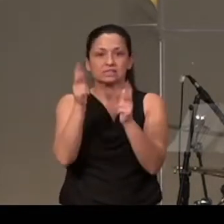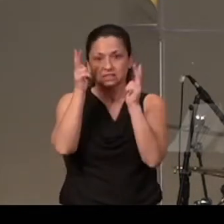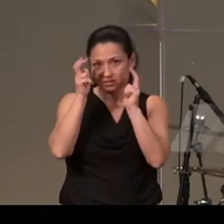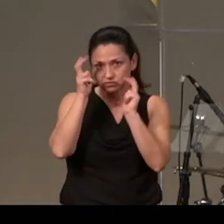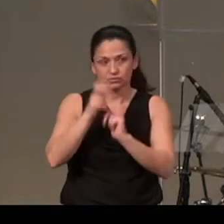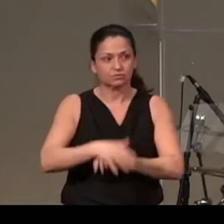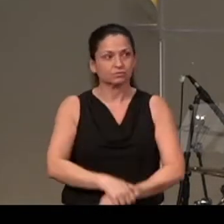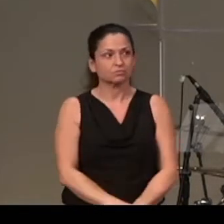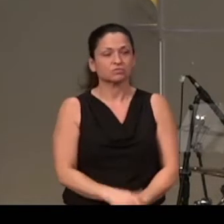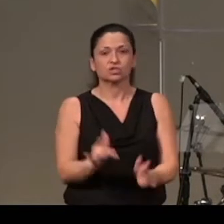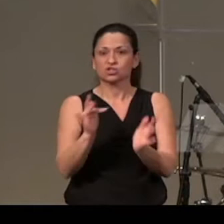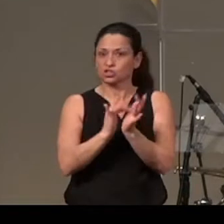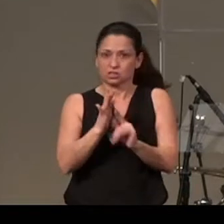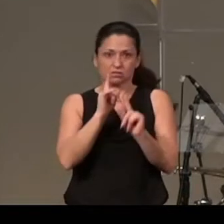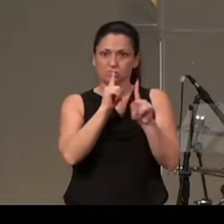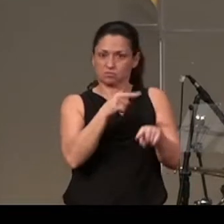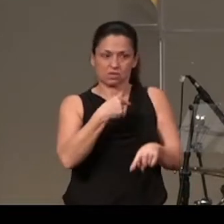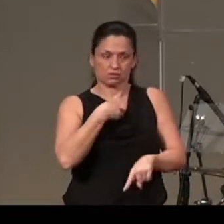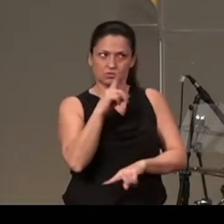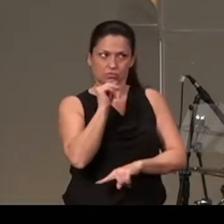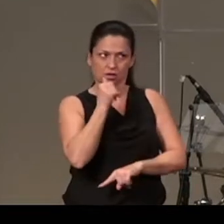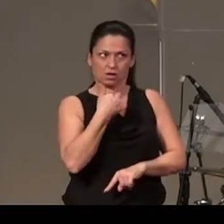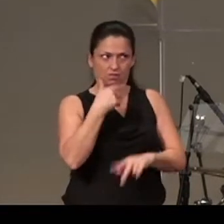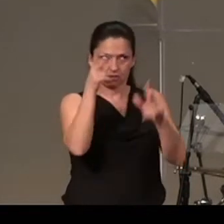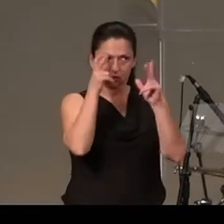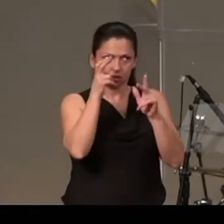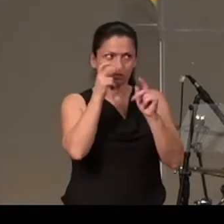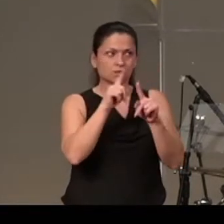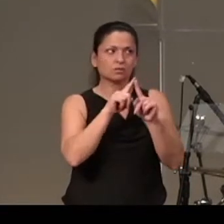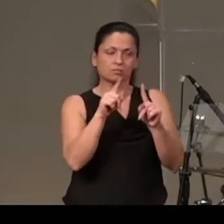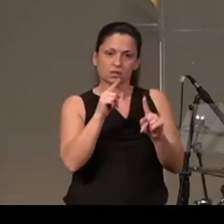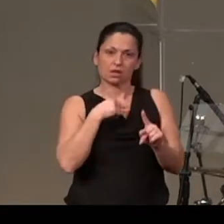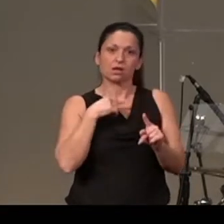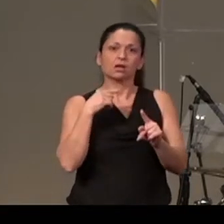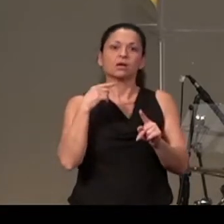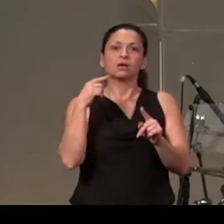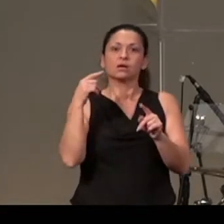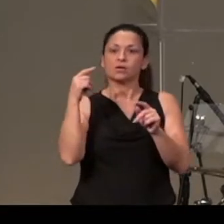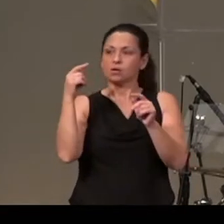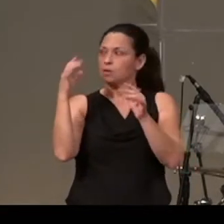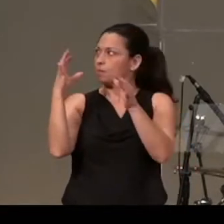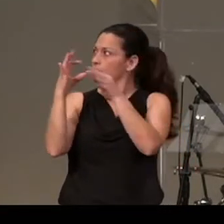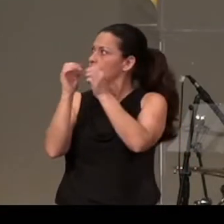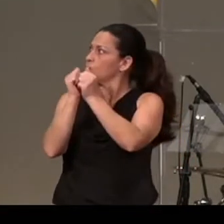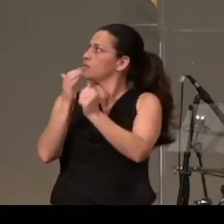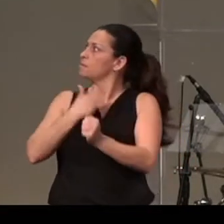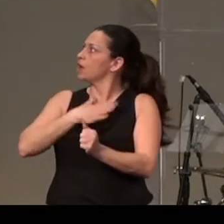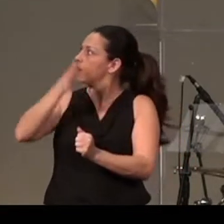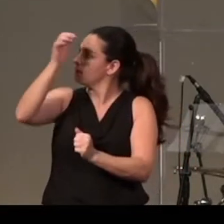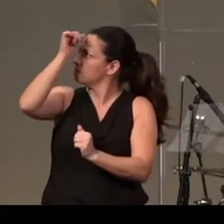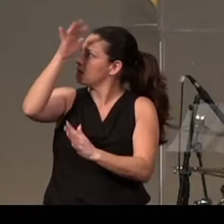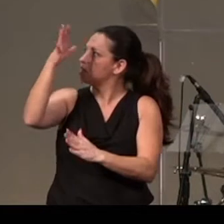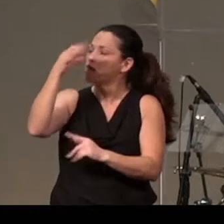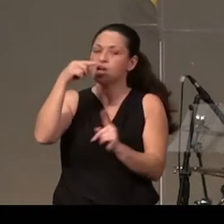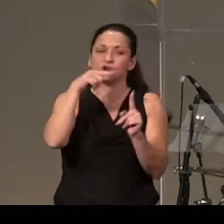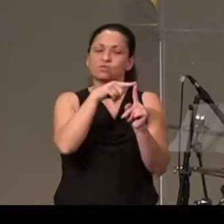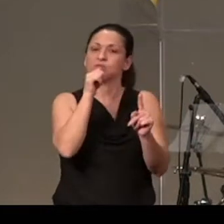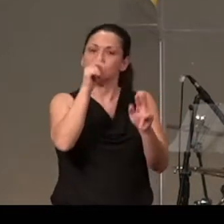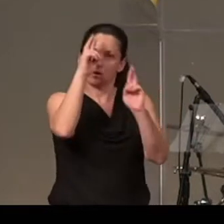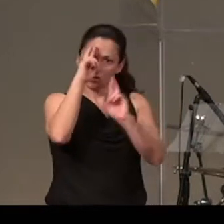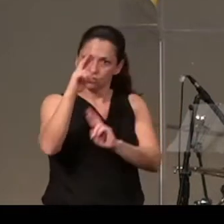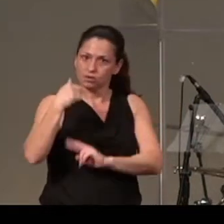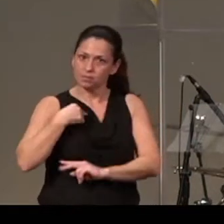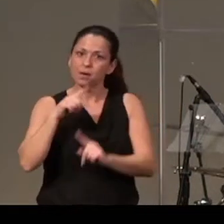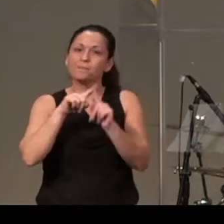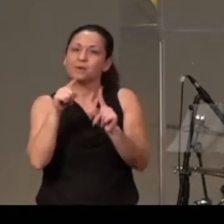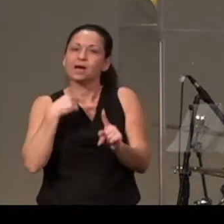Jesus answered, I do not have a demon, but I honor my father and you dishonor me. But I do not seek my glory. There is